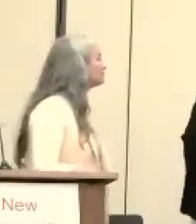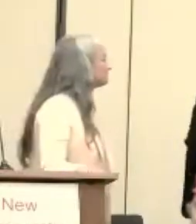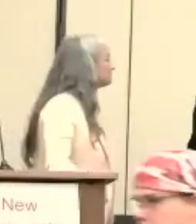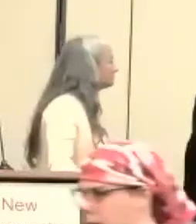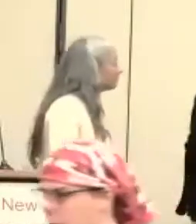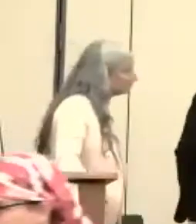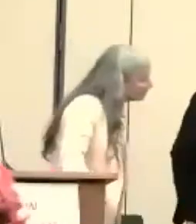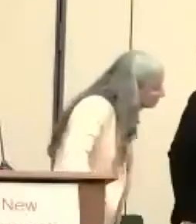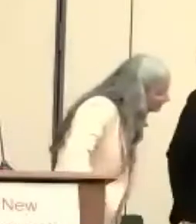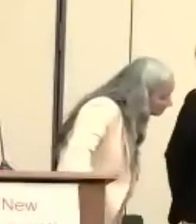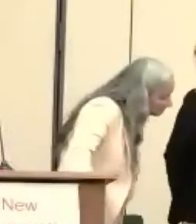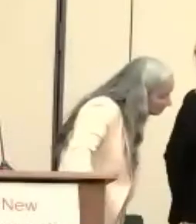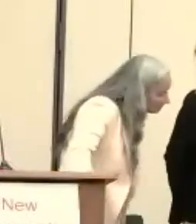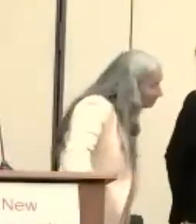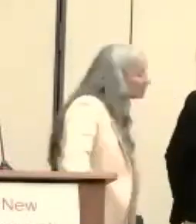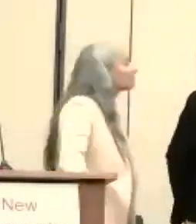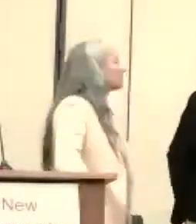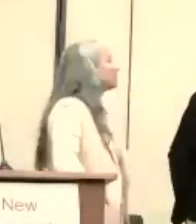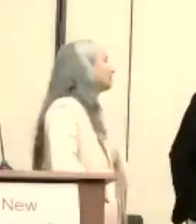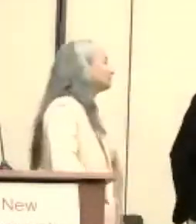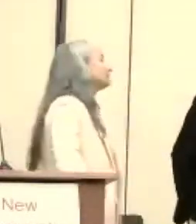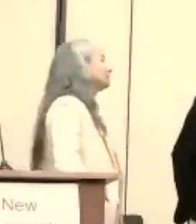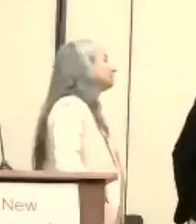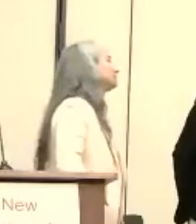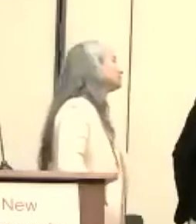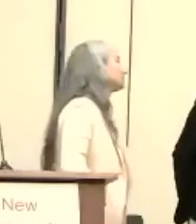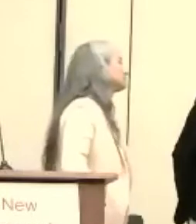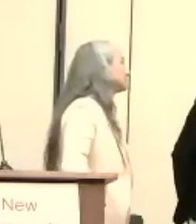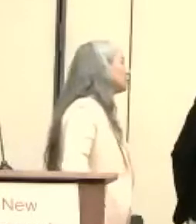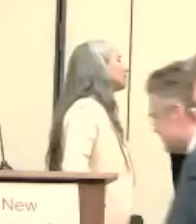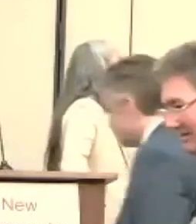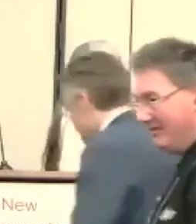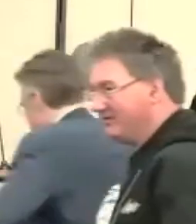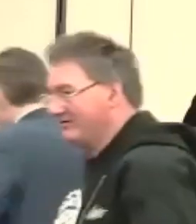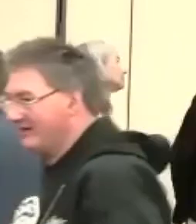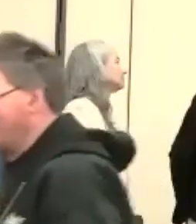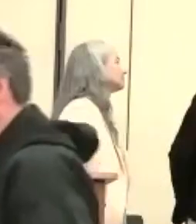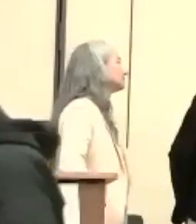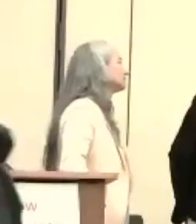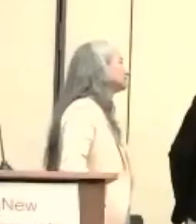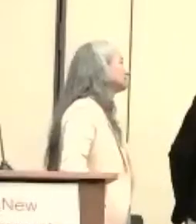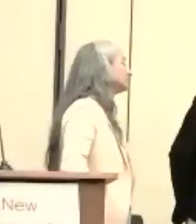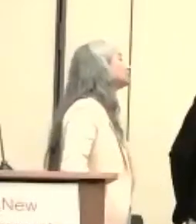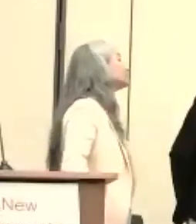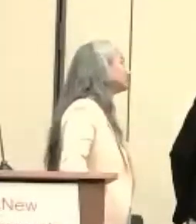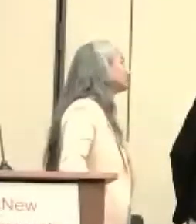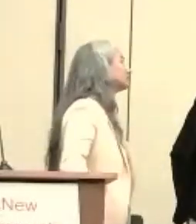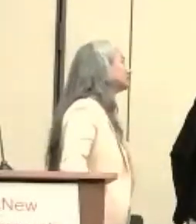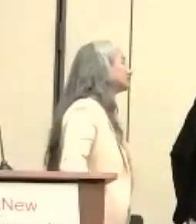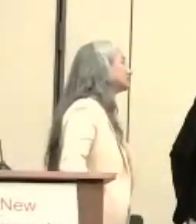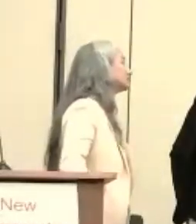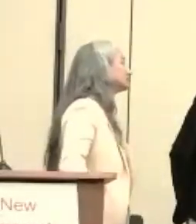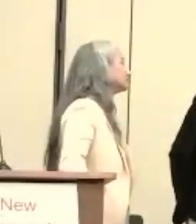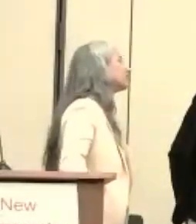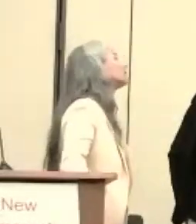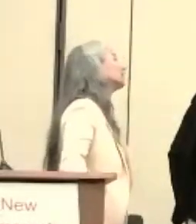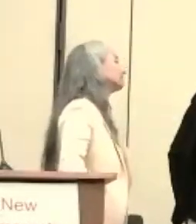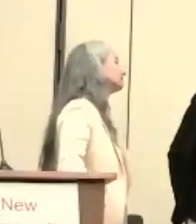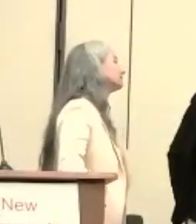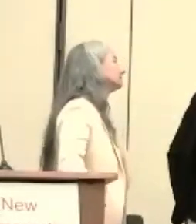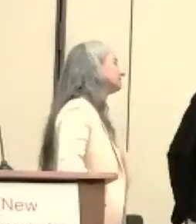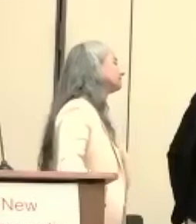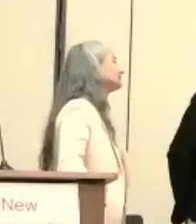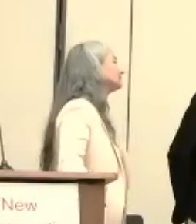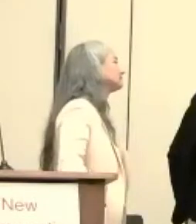Hello, everyone. Hello, if I could get everyone, please, who does not have to leave, back into their seats. We were just taking